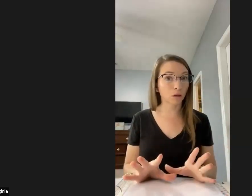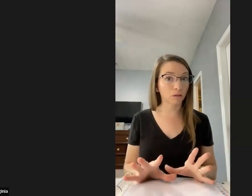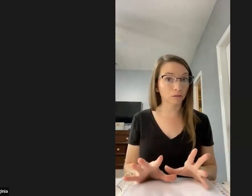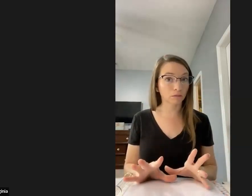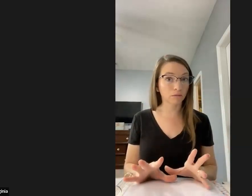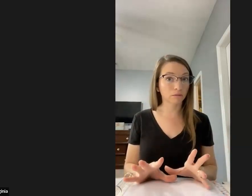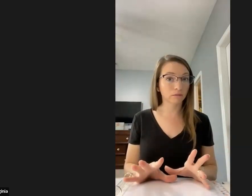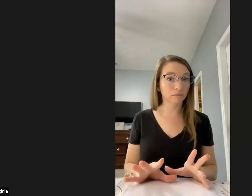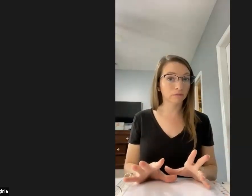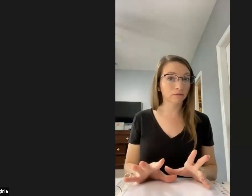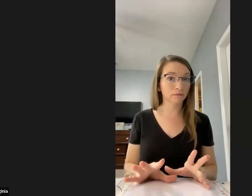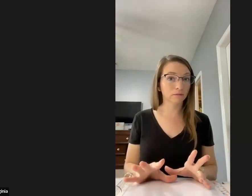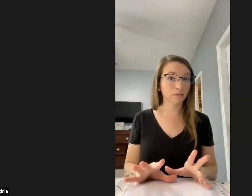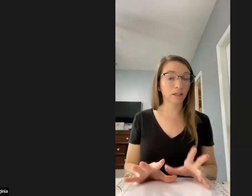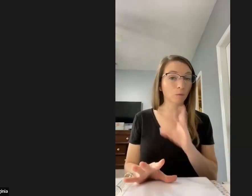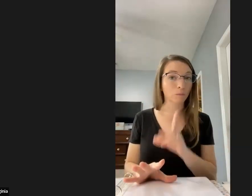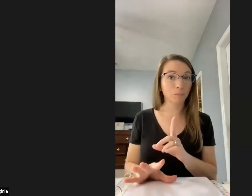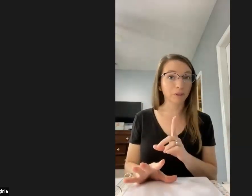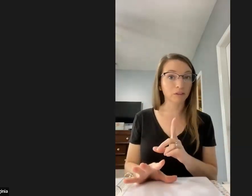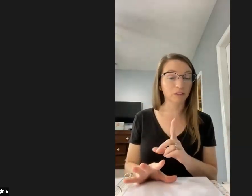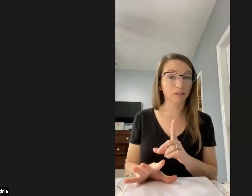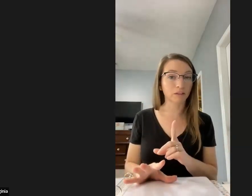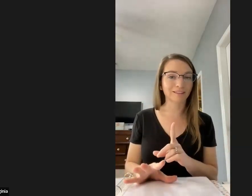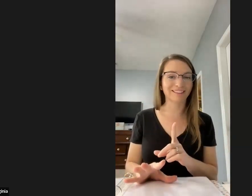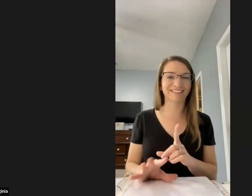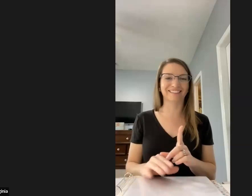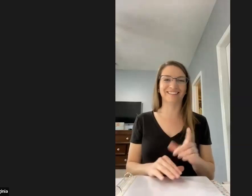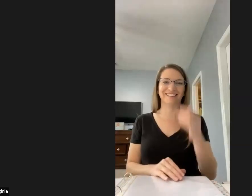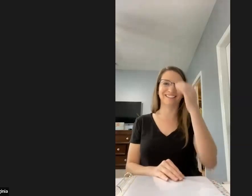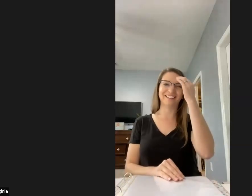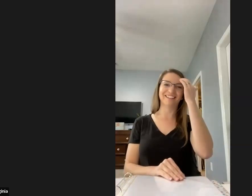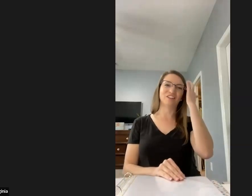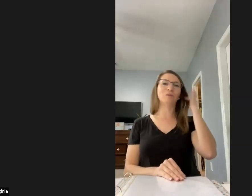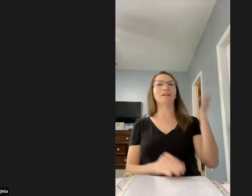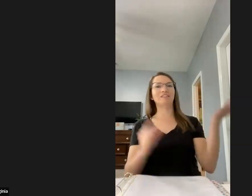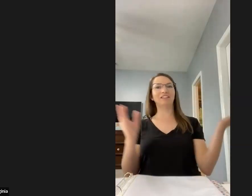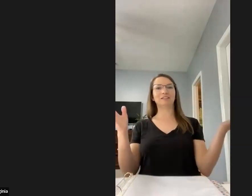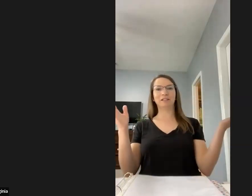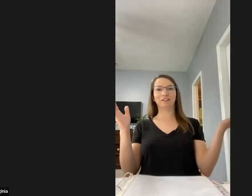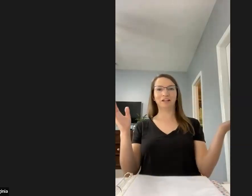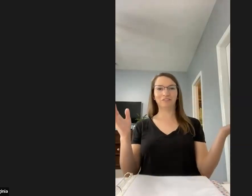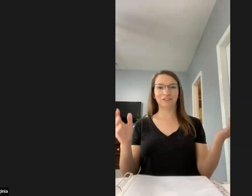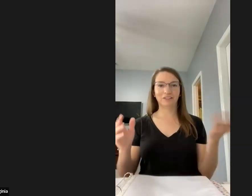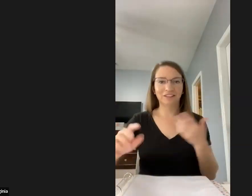on, okay, I got one more person. Oh, I think somebody left.